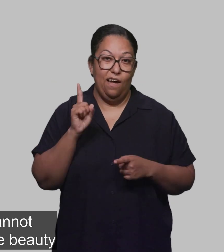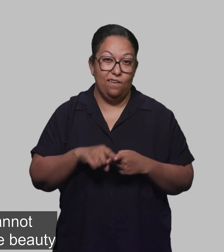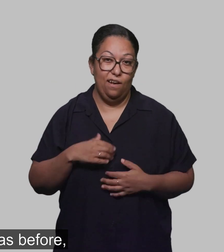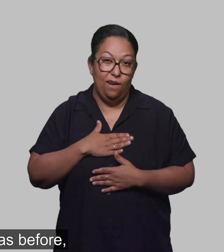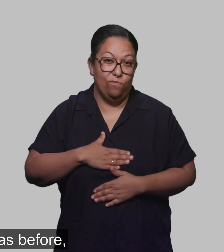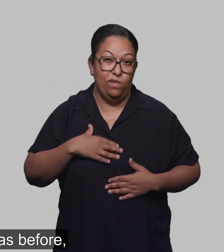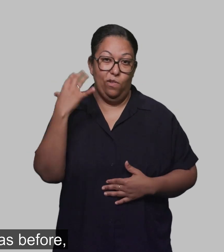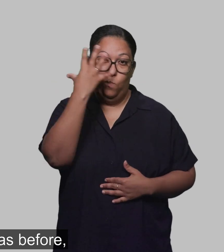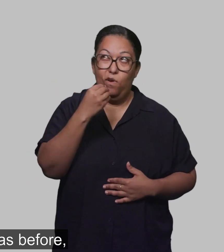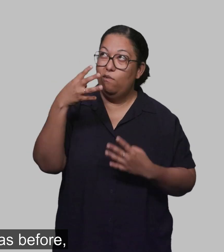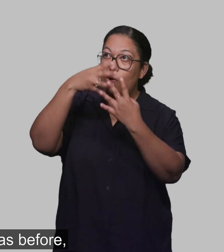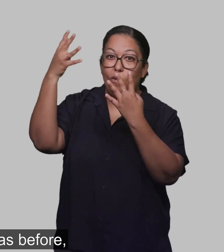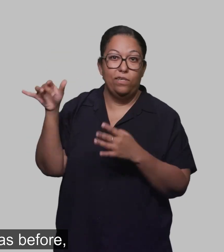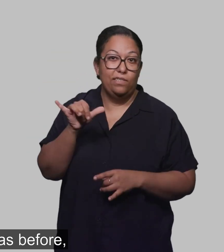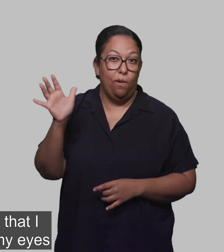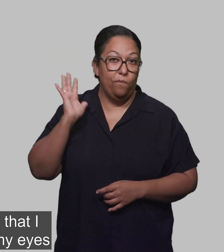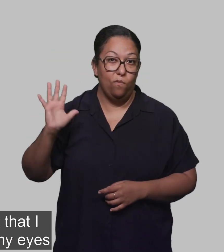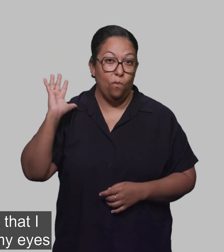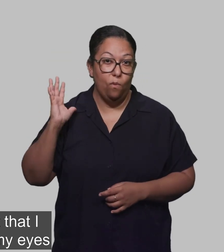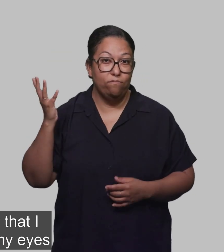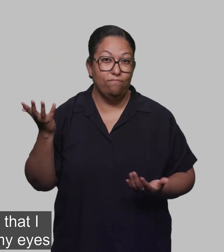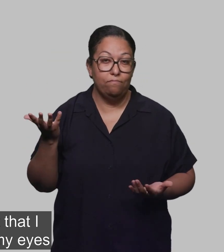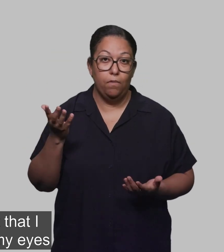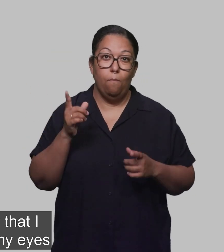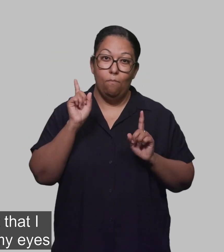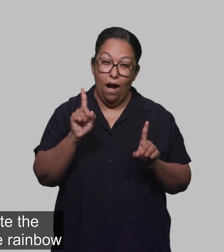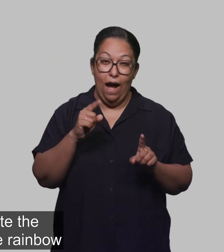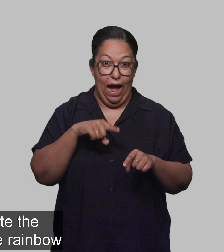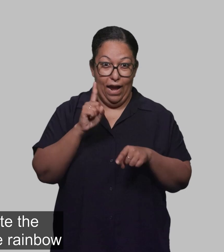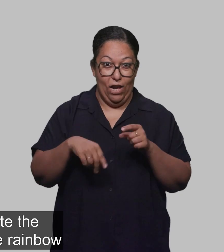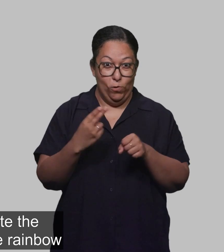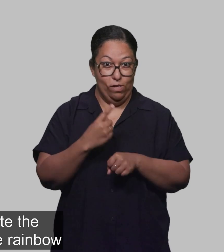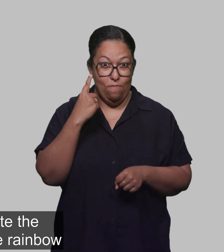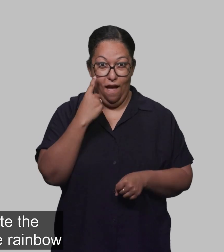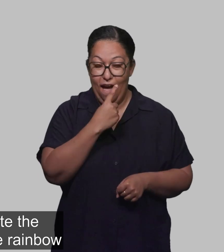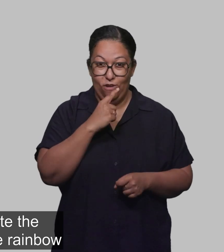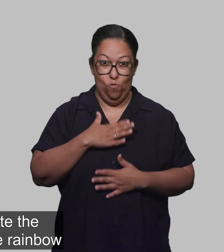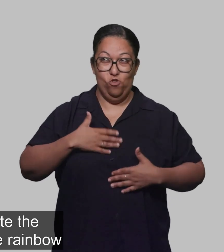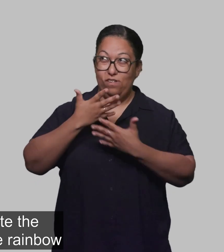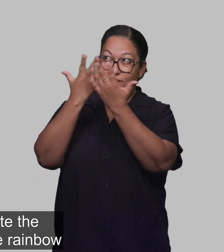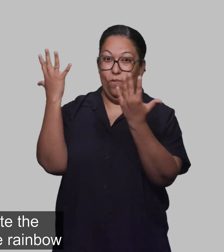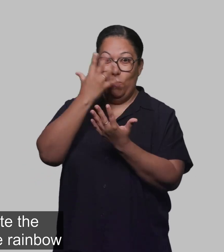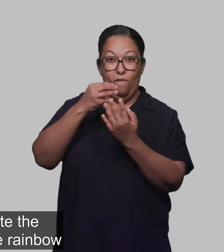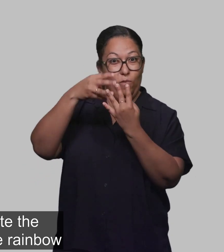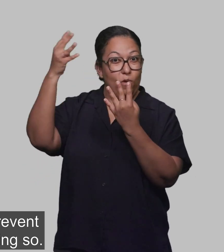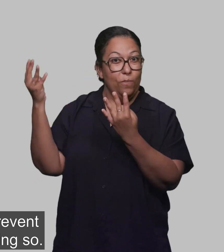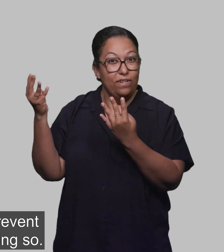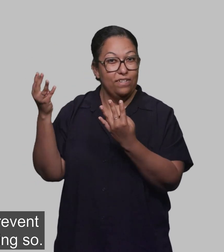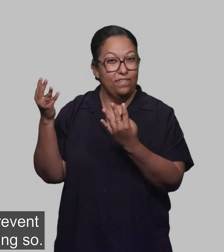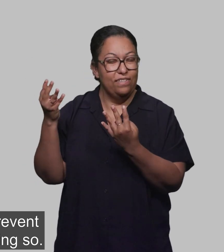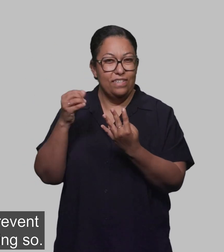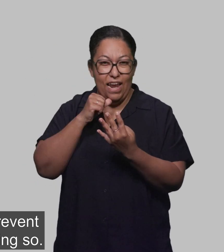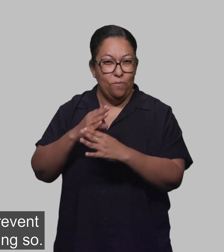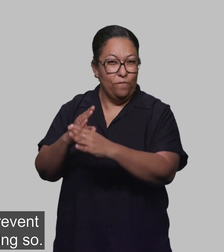appreciate the beauty of the rainbow as before, but the fact that I cannot use my eyes to appreciate the splendor of the rainbow does not